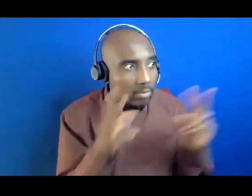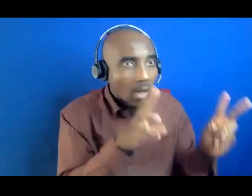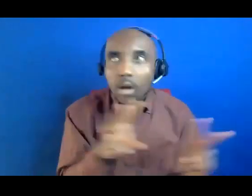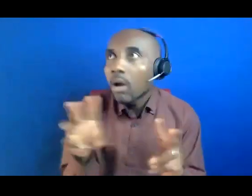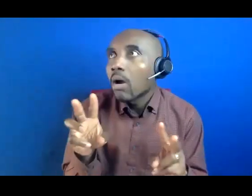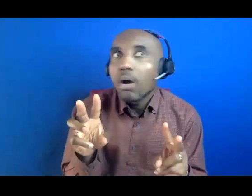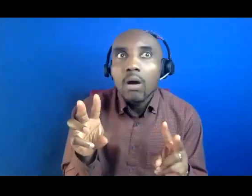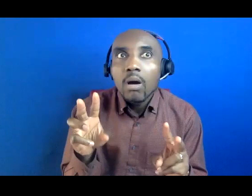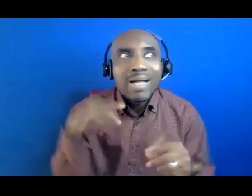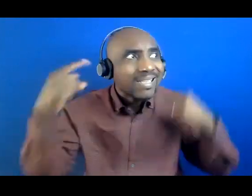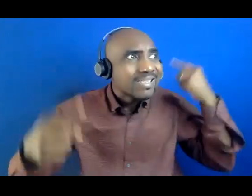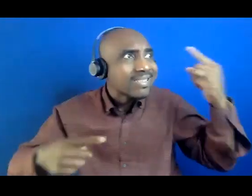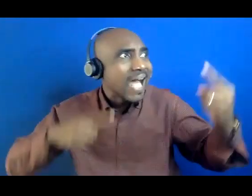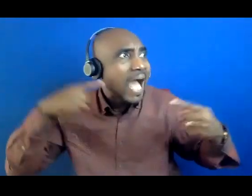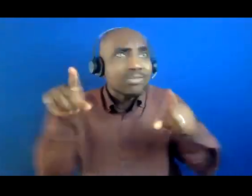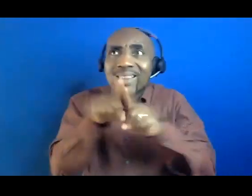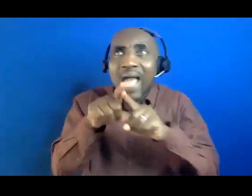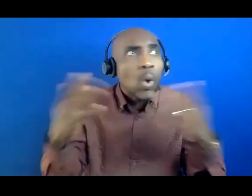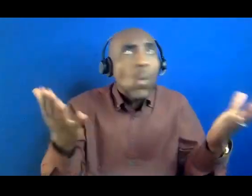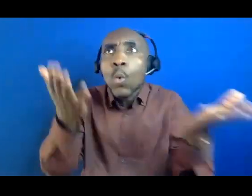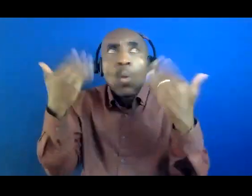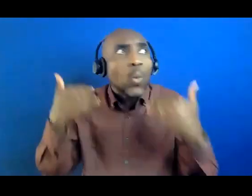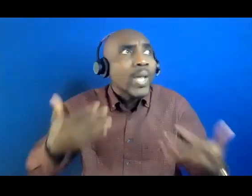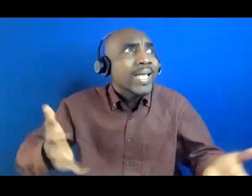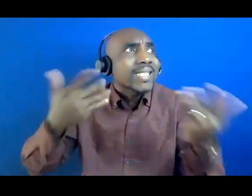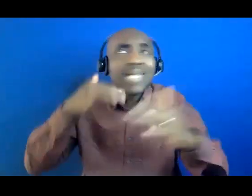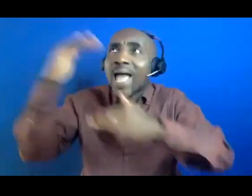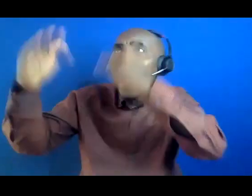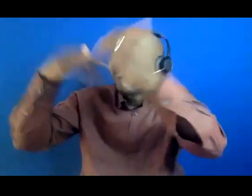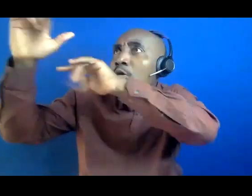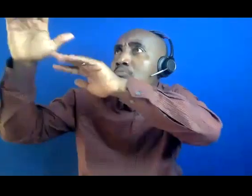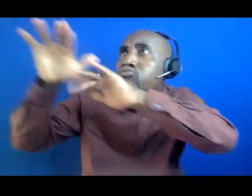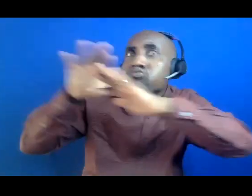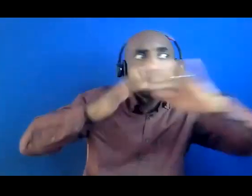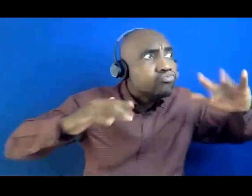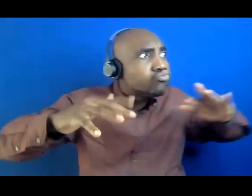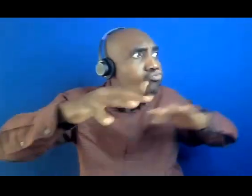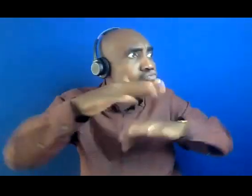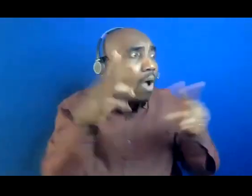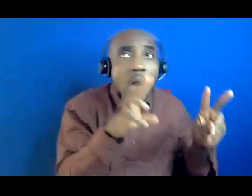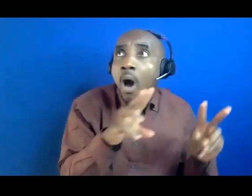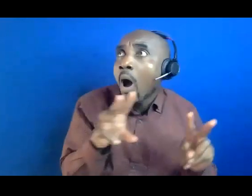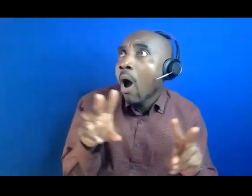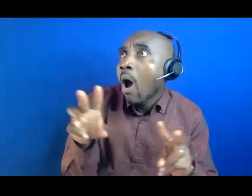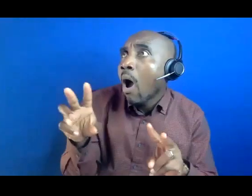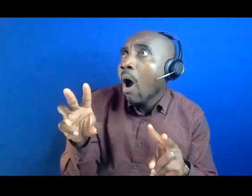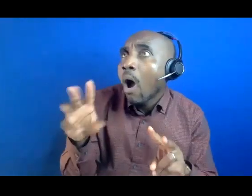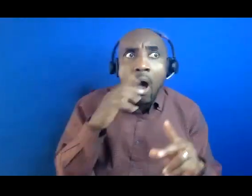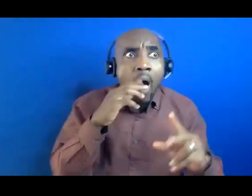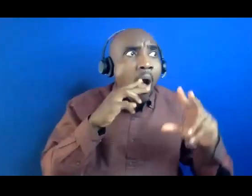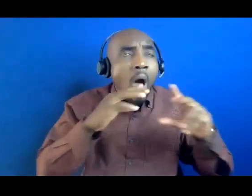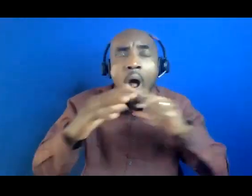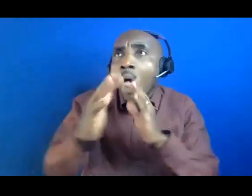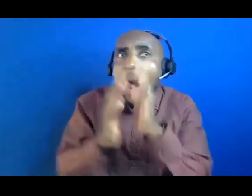blowing of a violent wind came from heaven and filled the whole house where they were sitting. They saw what seemed to be tongues of fire